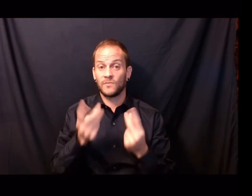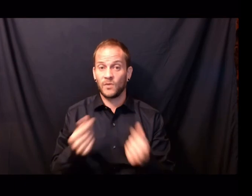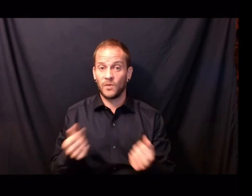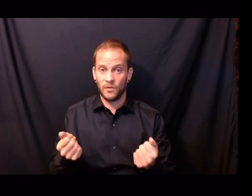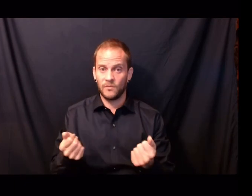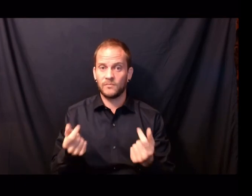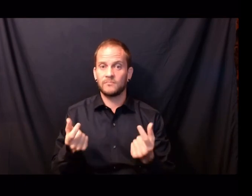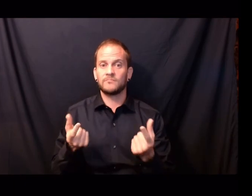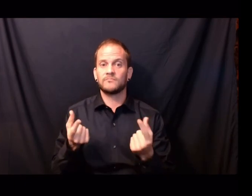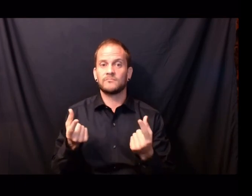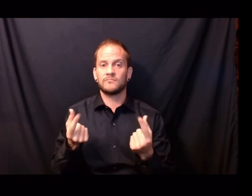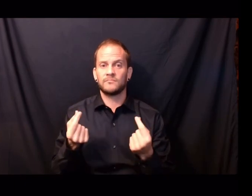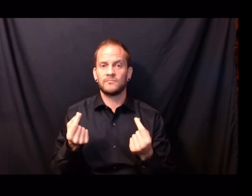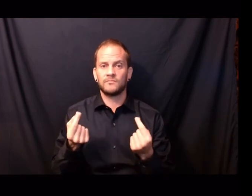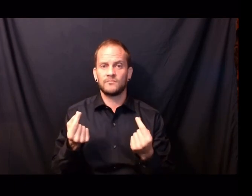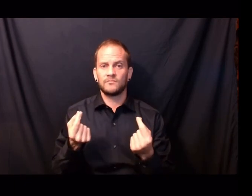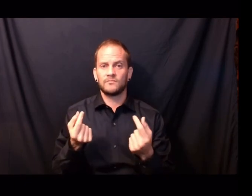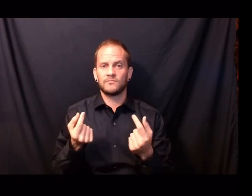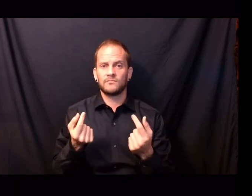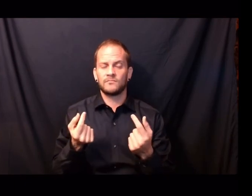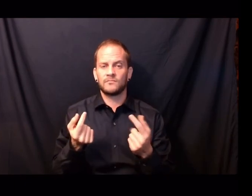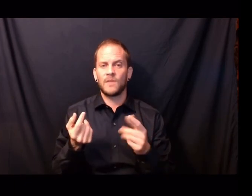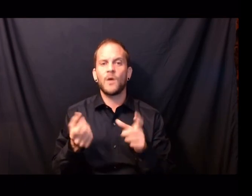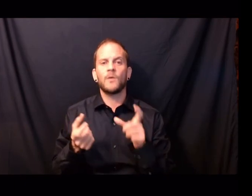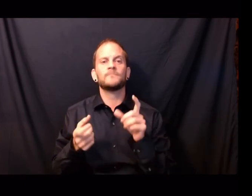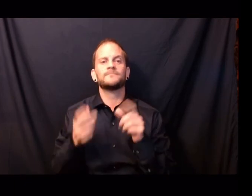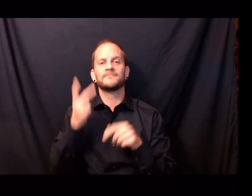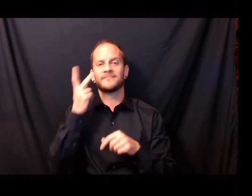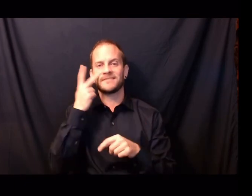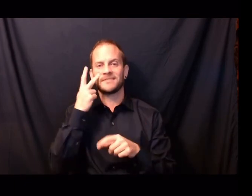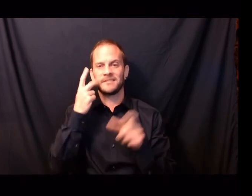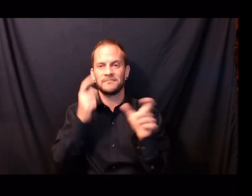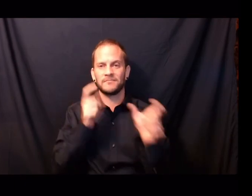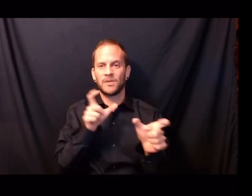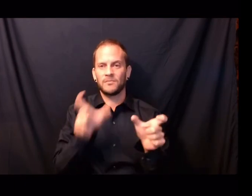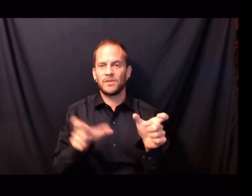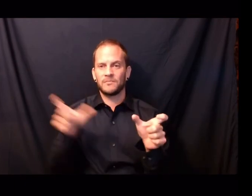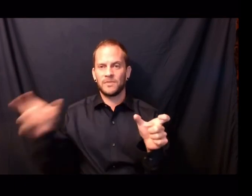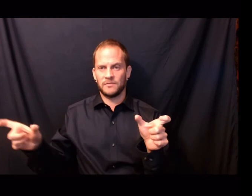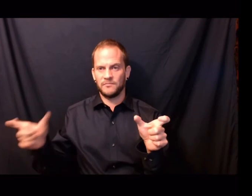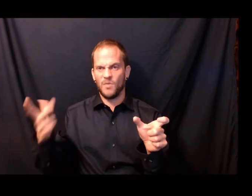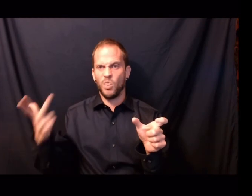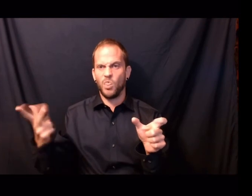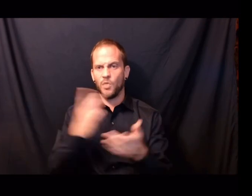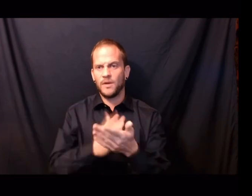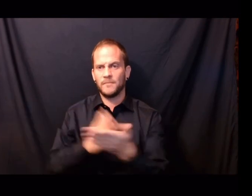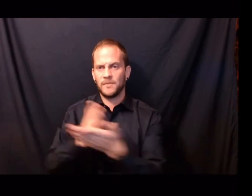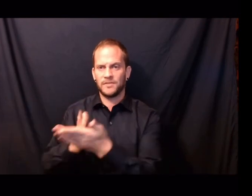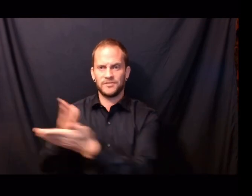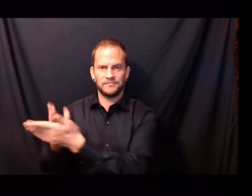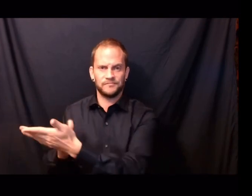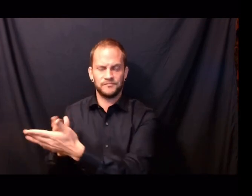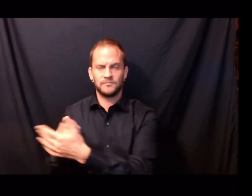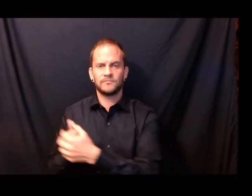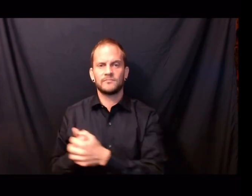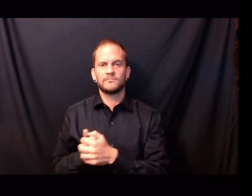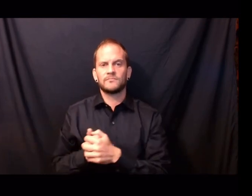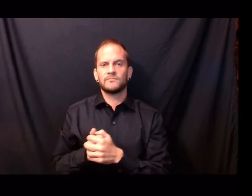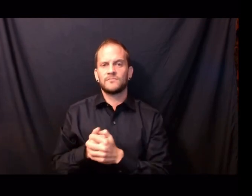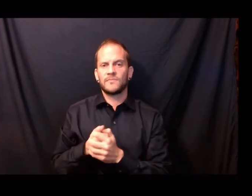unknown is right in the middle, as it should be. But we're going to add 7.4 to all 3 of those sides. 7.4